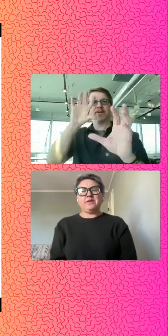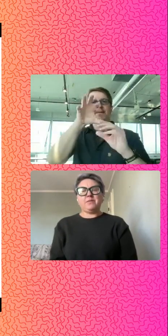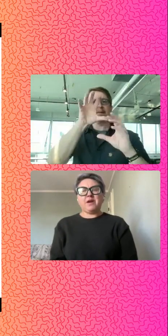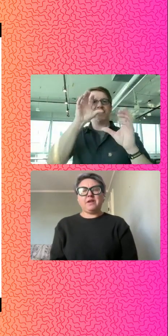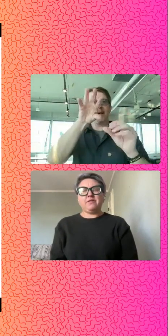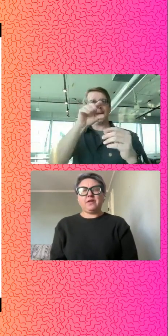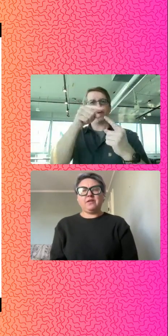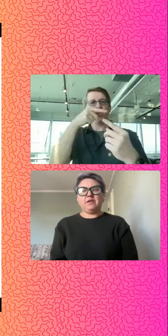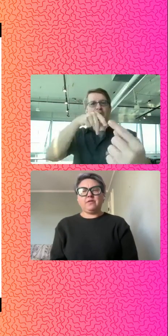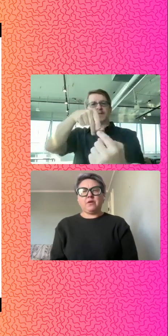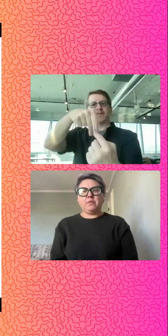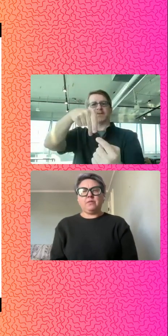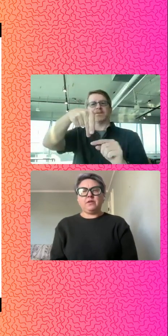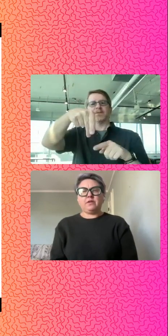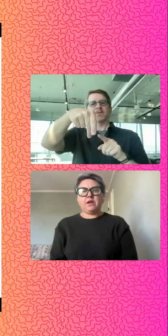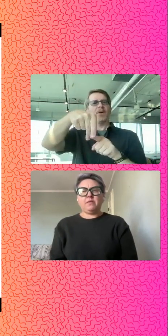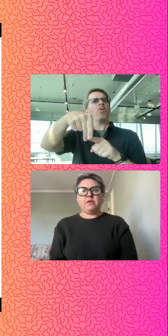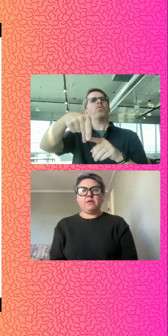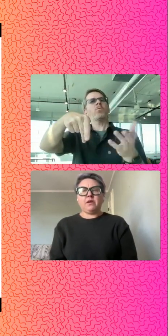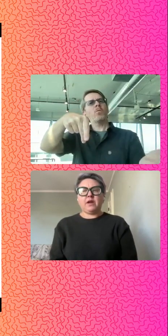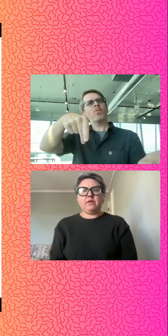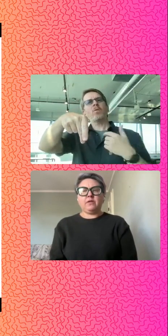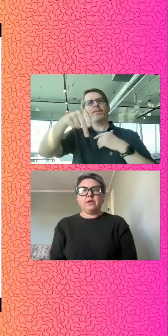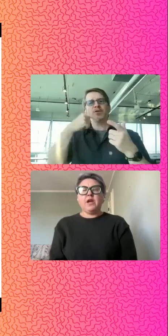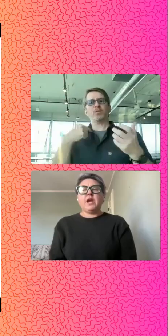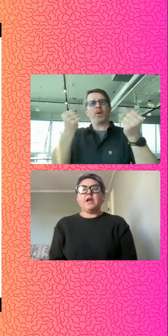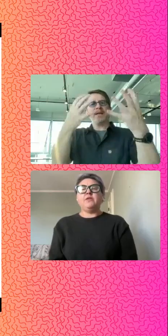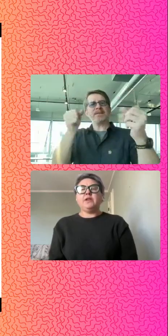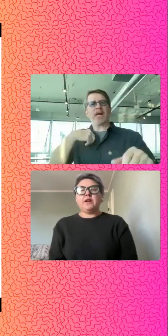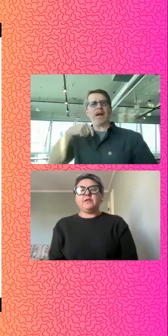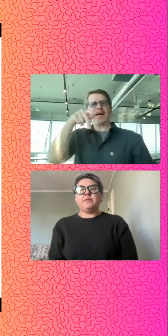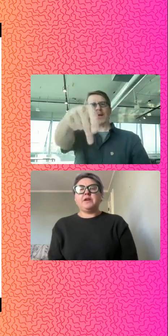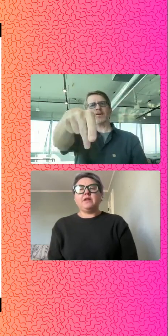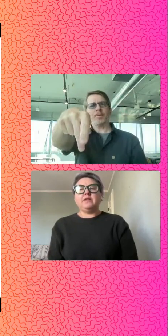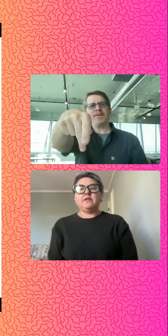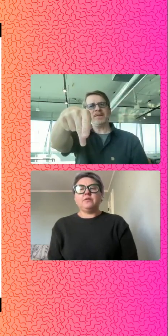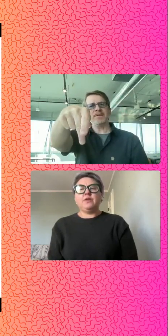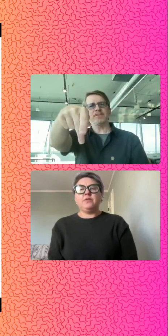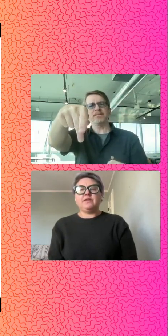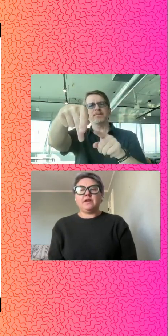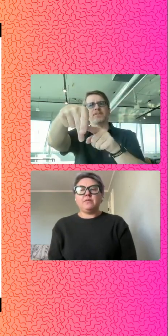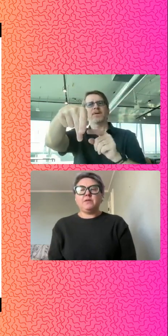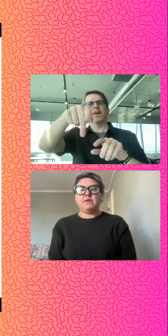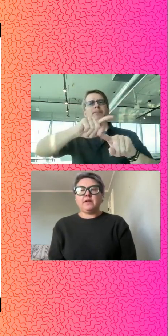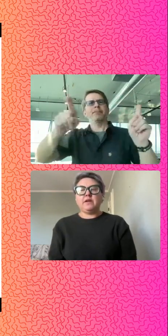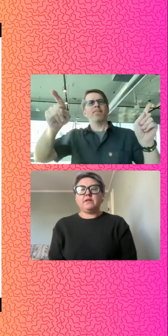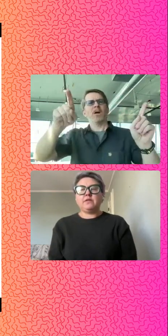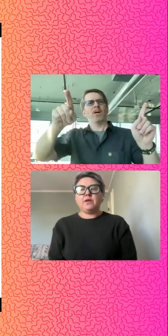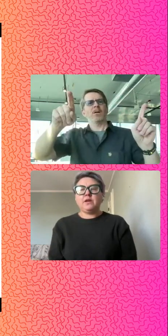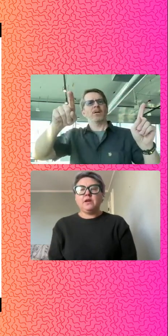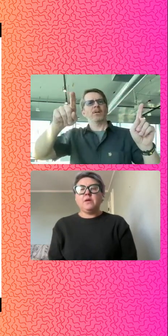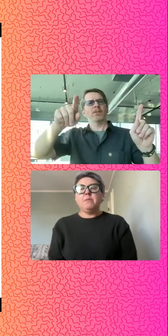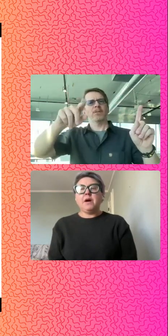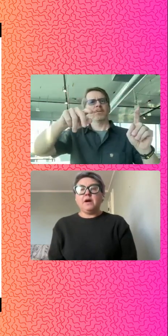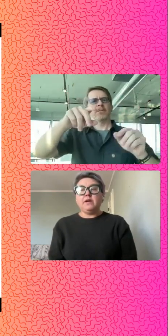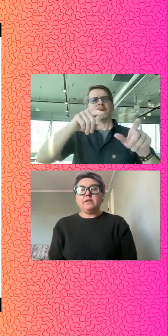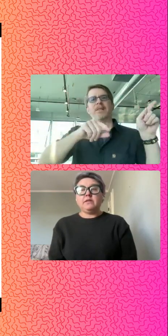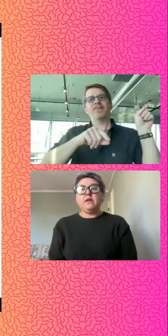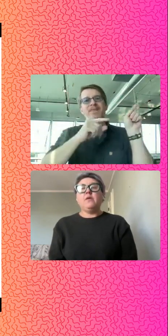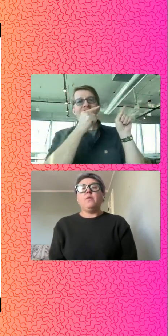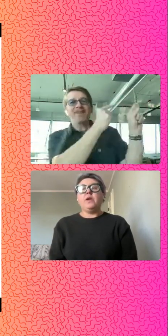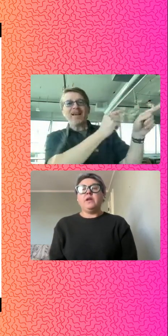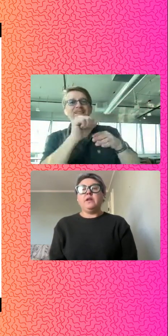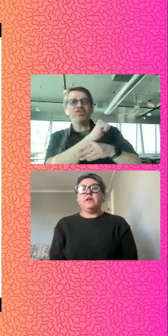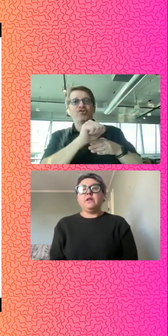why is mine failing from this camera angle? And I realized, because when we sign P, we sign it this way,